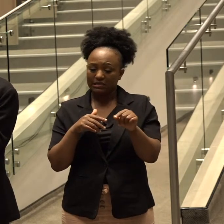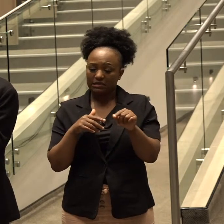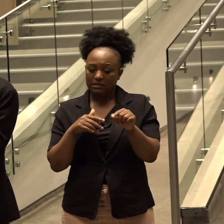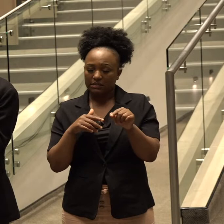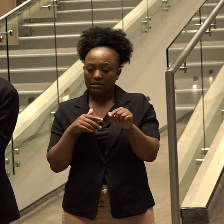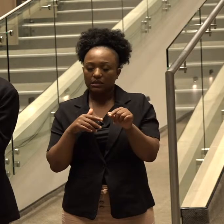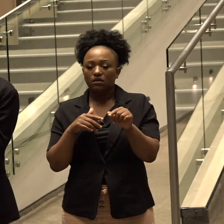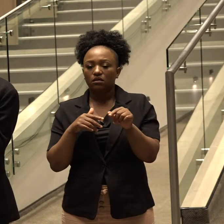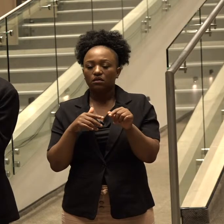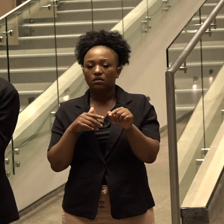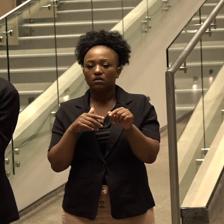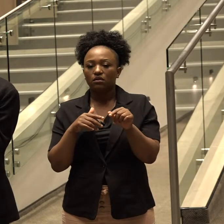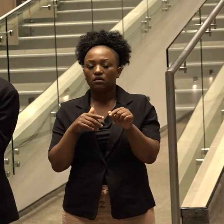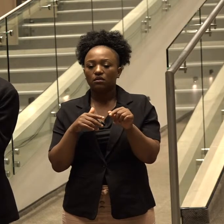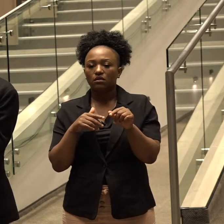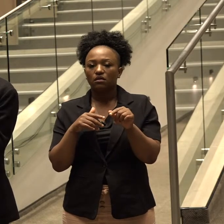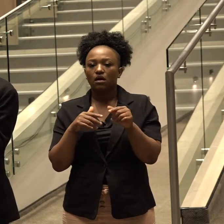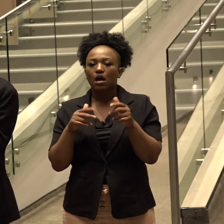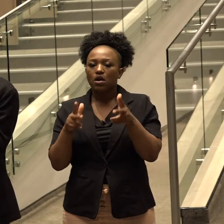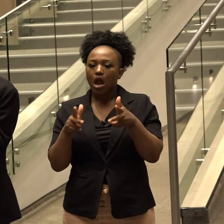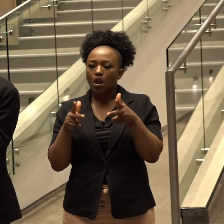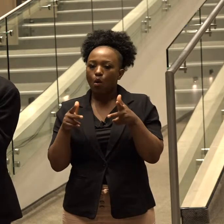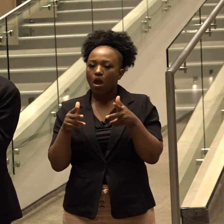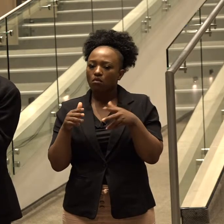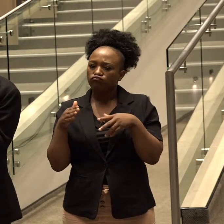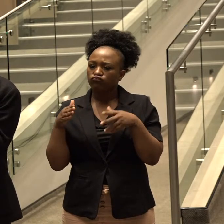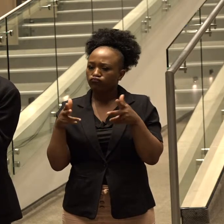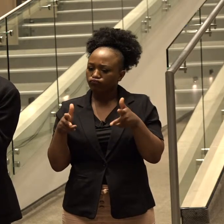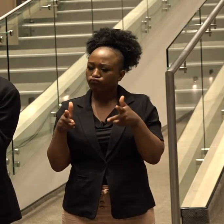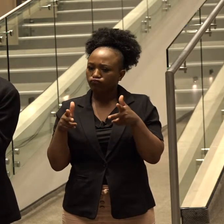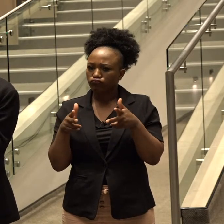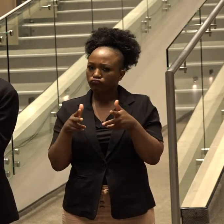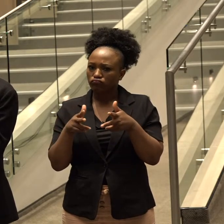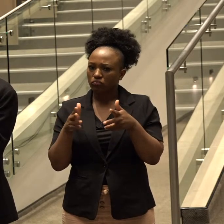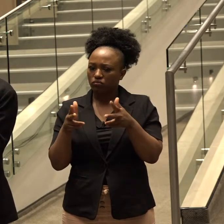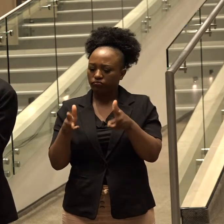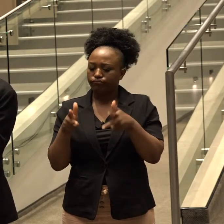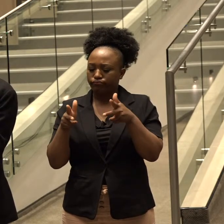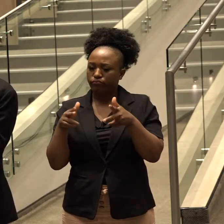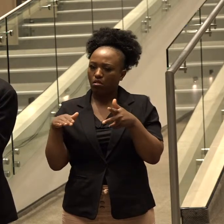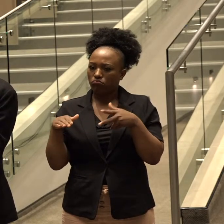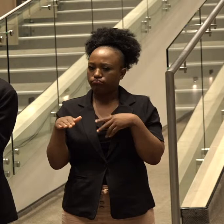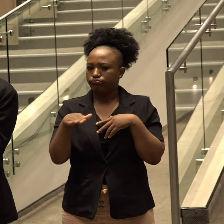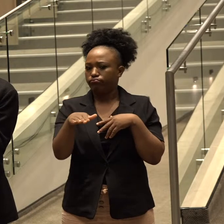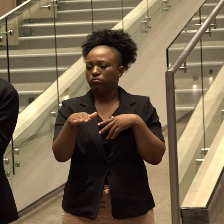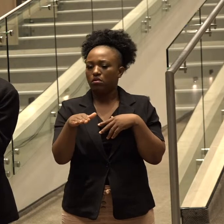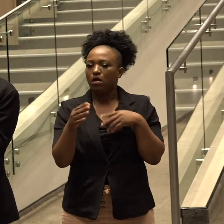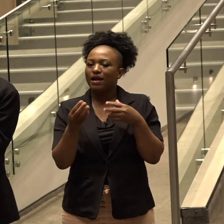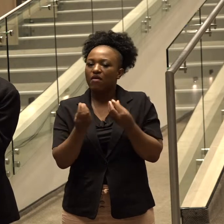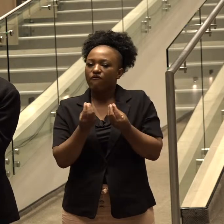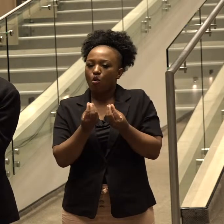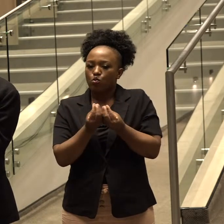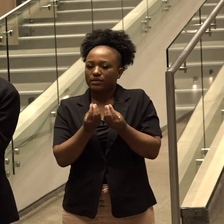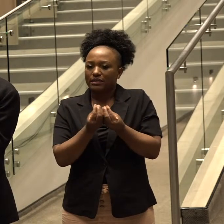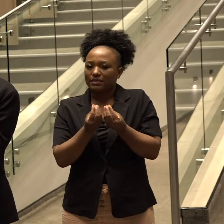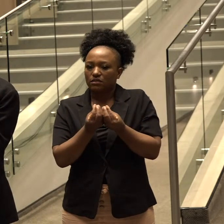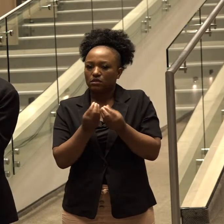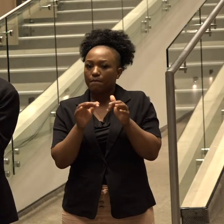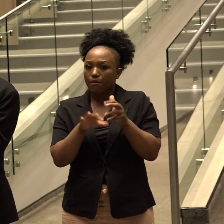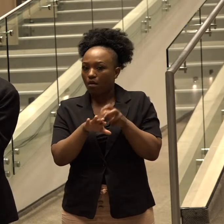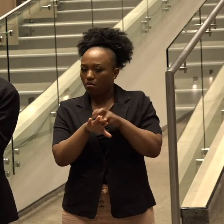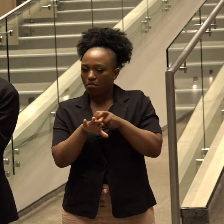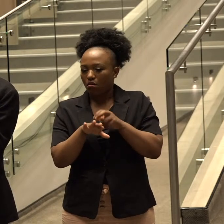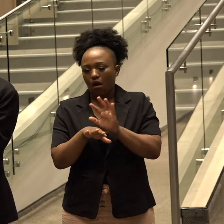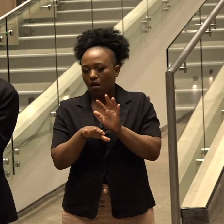cross through our community but mostly is the the good strain that goes over